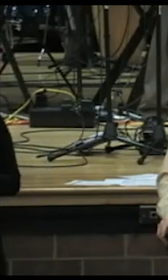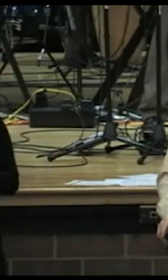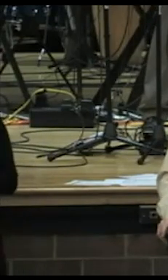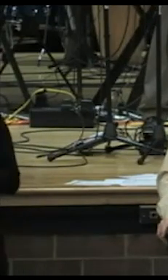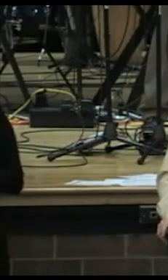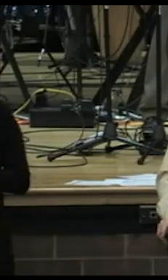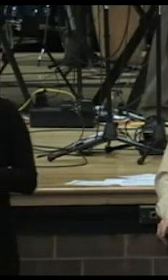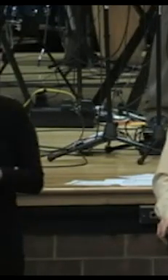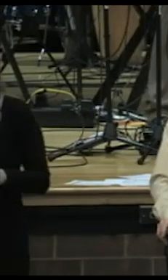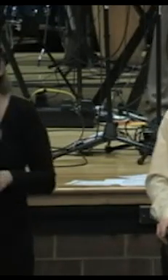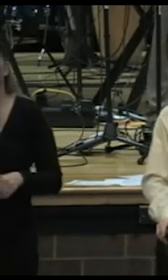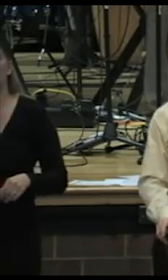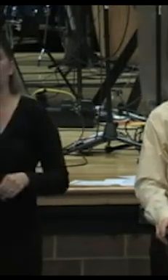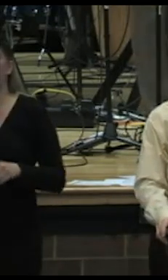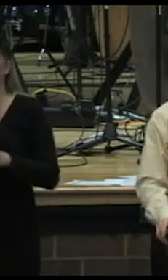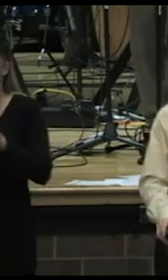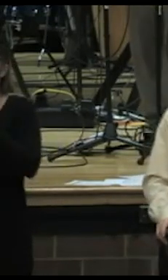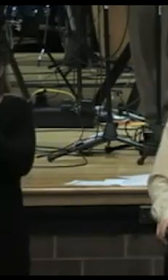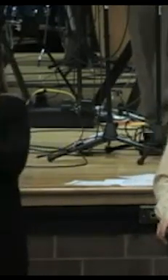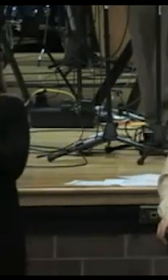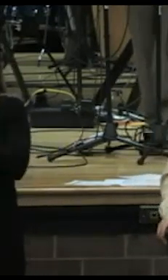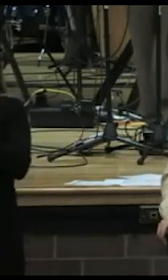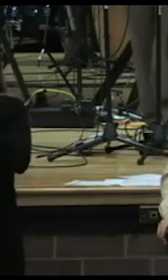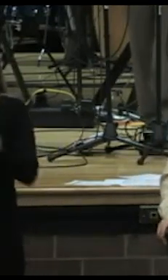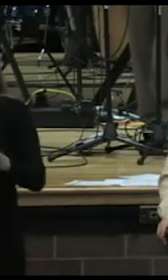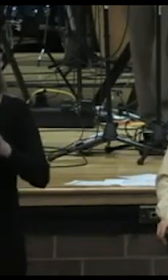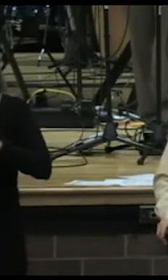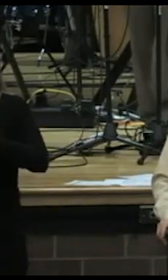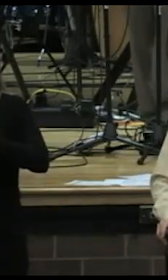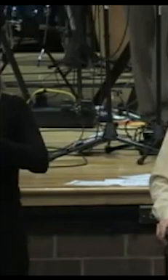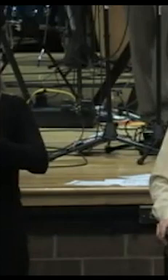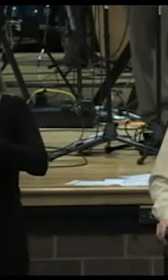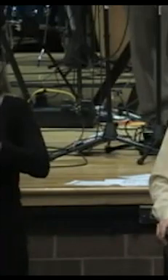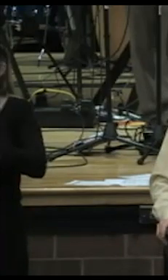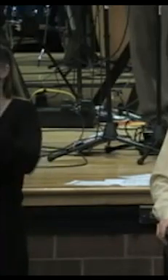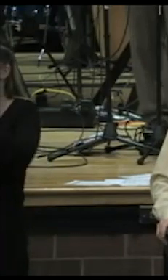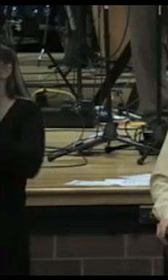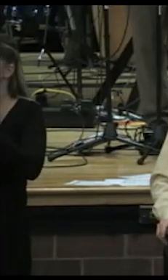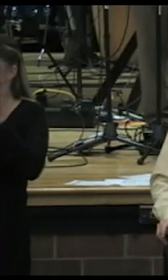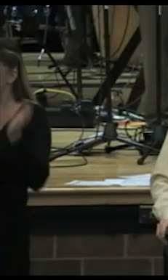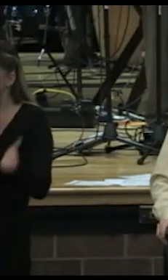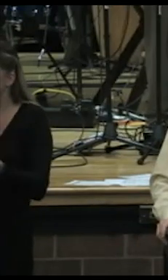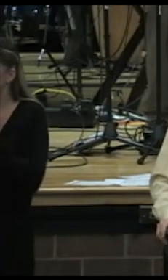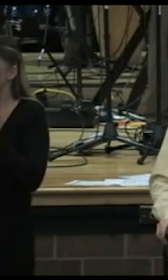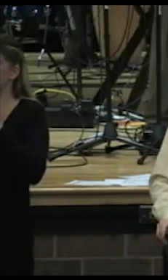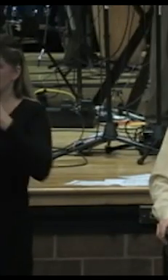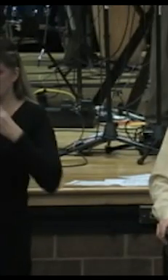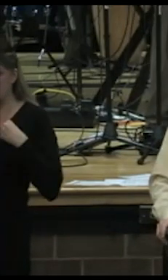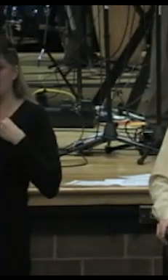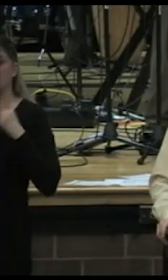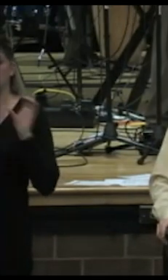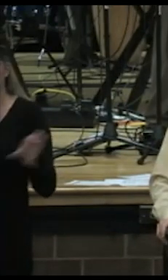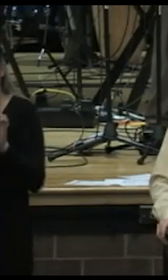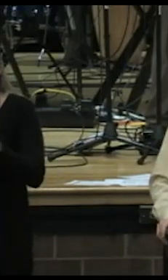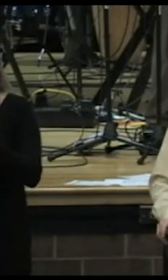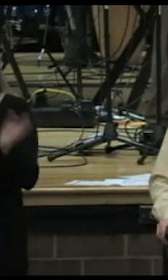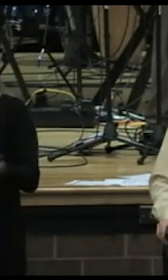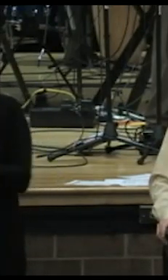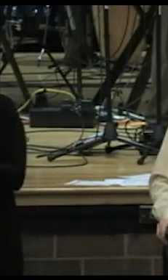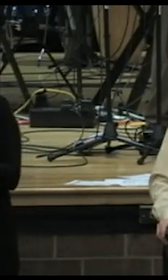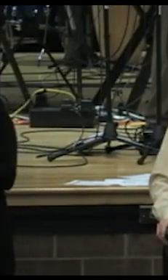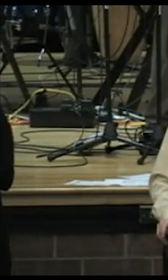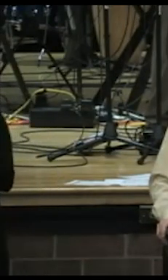Lord, lead the leaders of Victory to hear your voice and do your will. Give us wisdom to keep your heart and priorities at the center of our